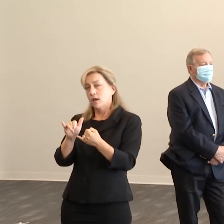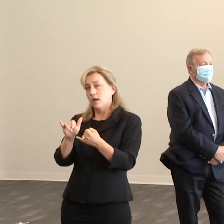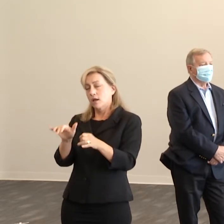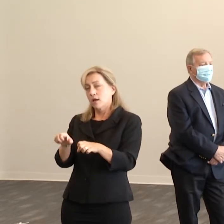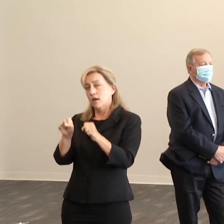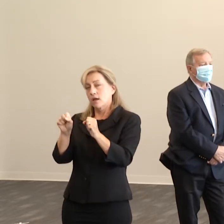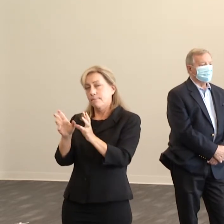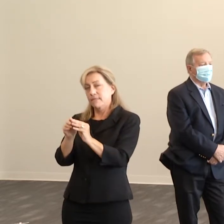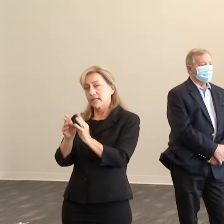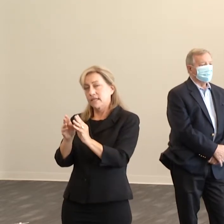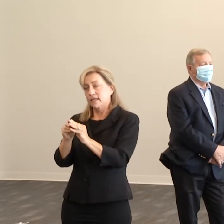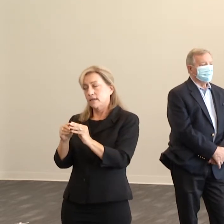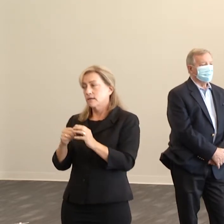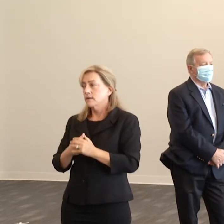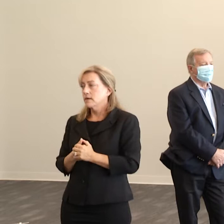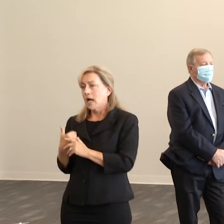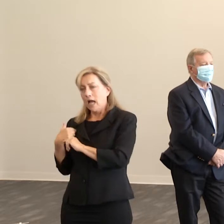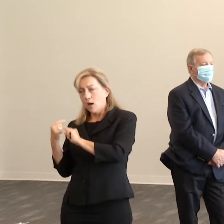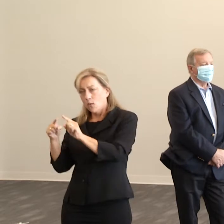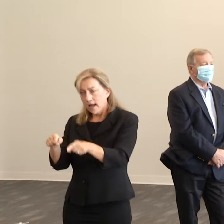And I was alarmed